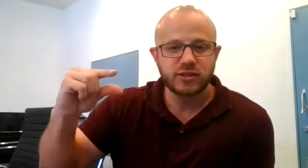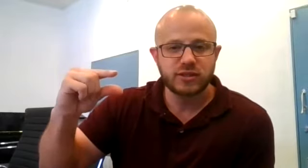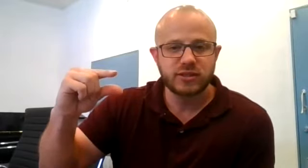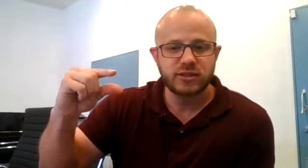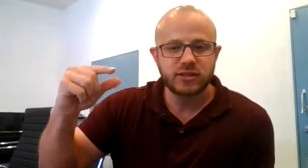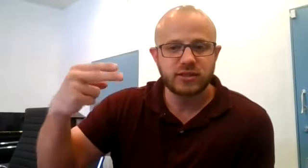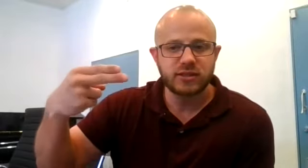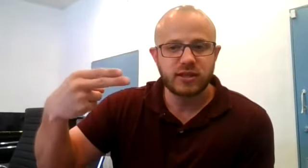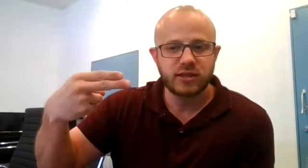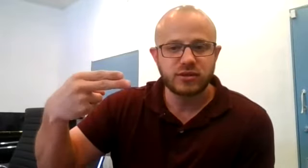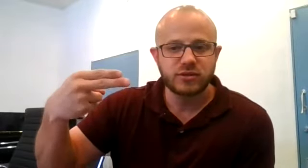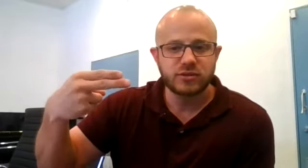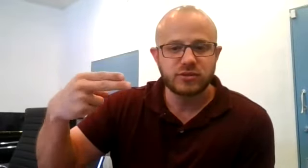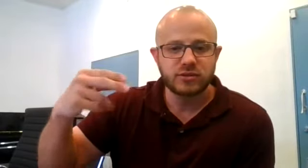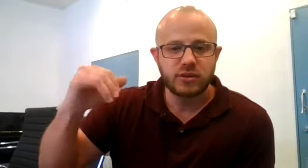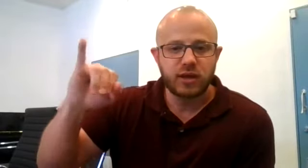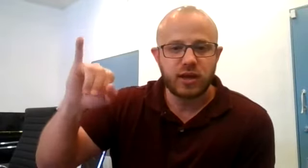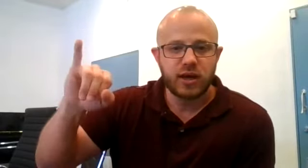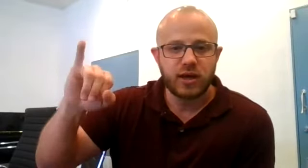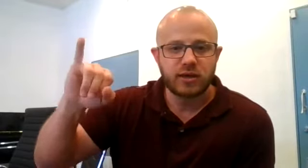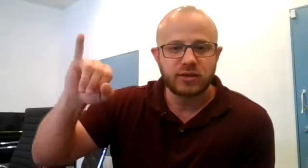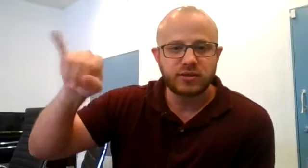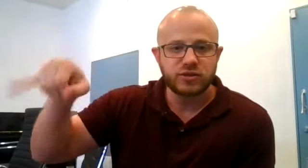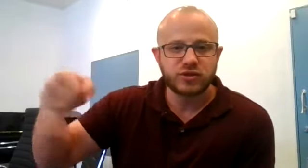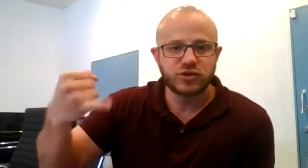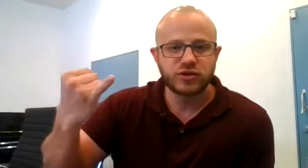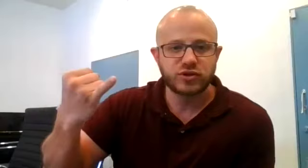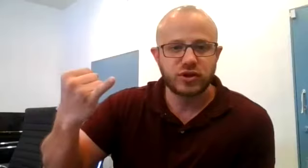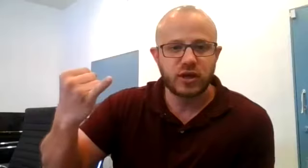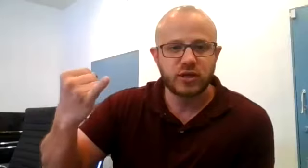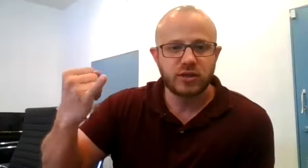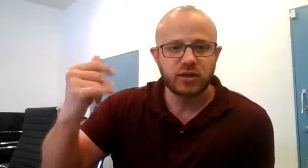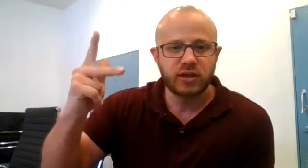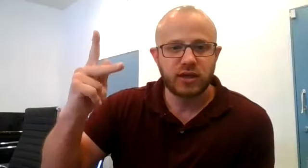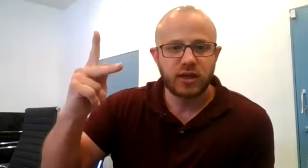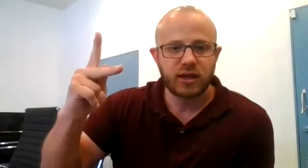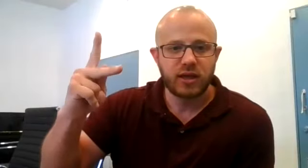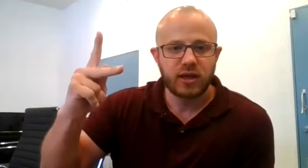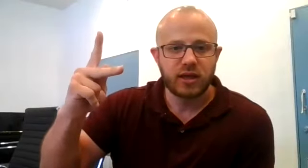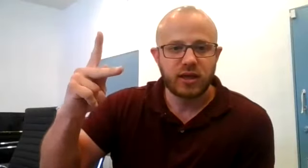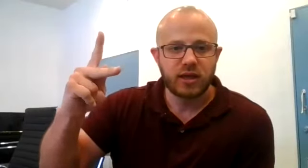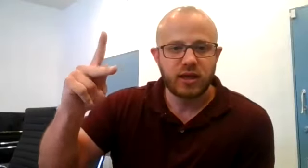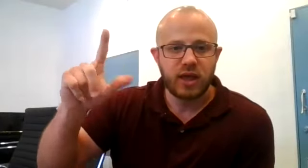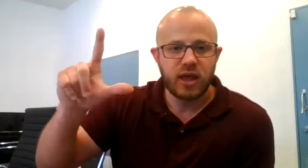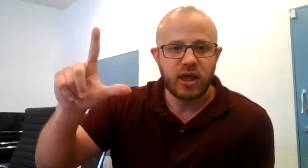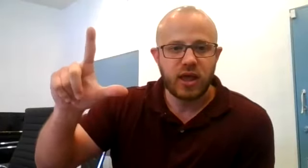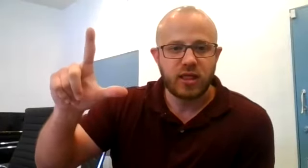G, H, I, J, K,